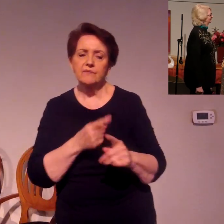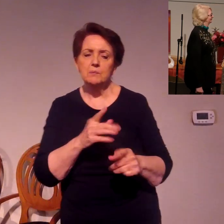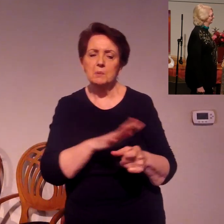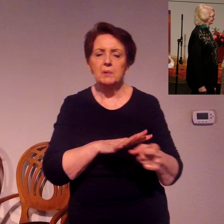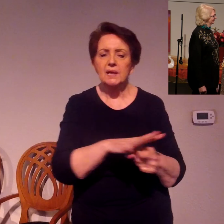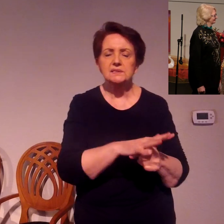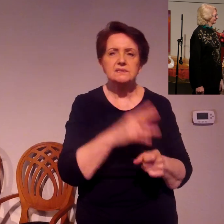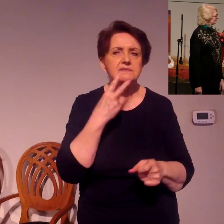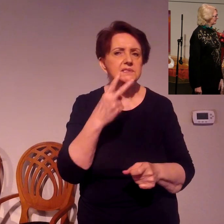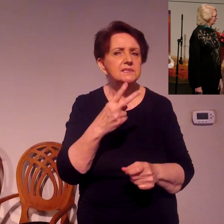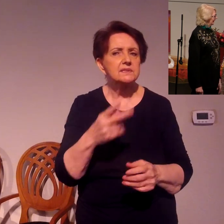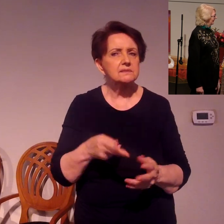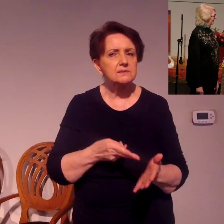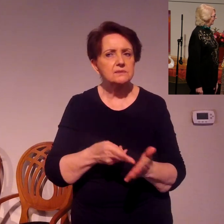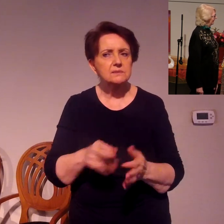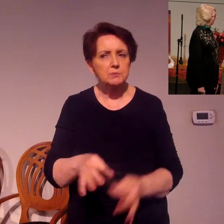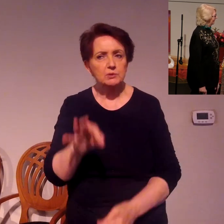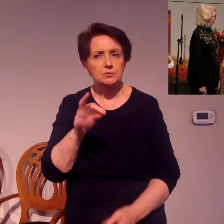truth of one another.